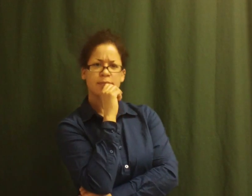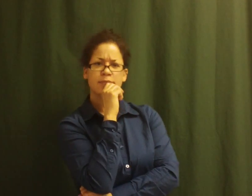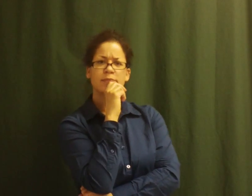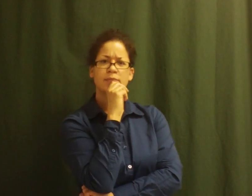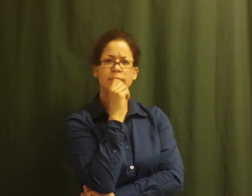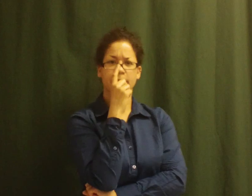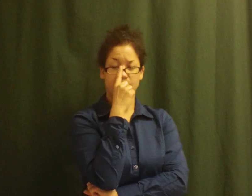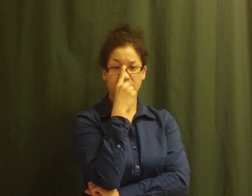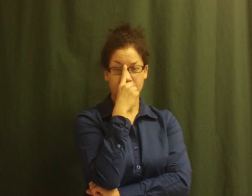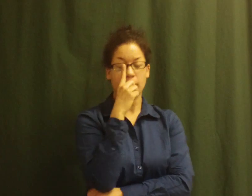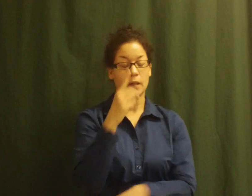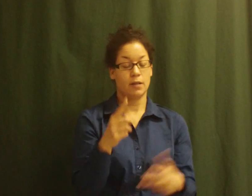care.